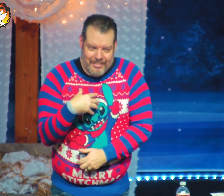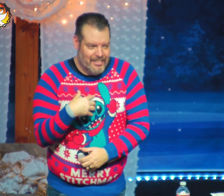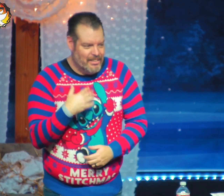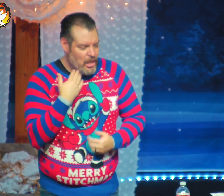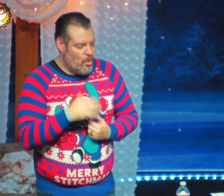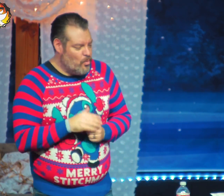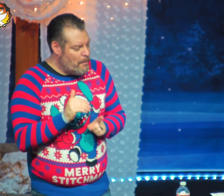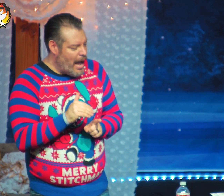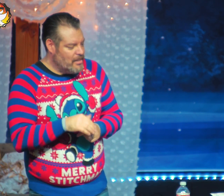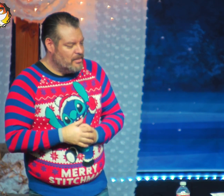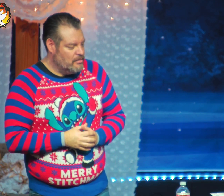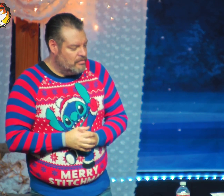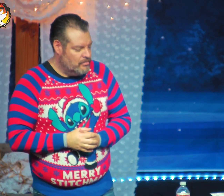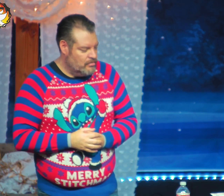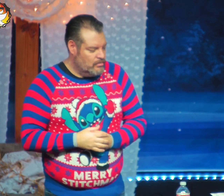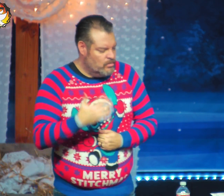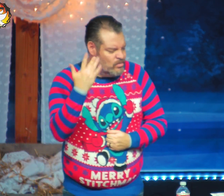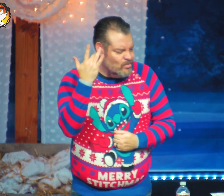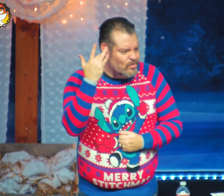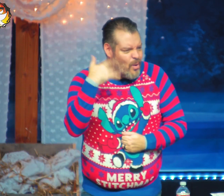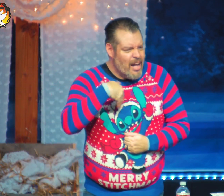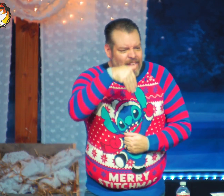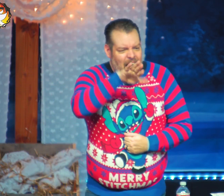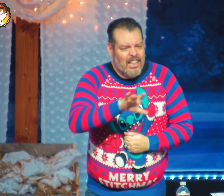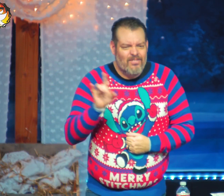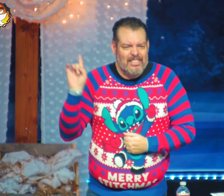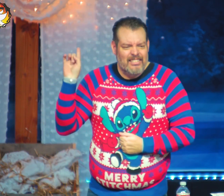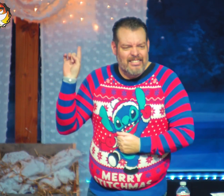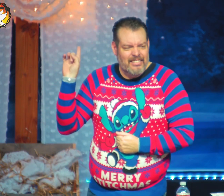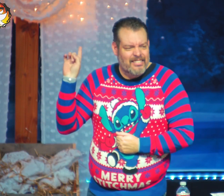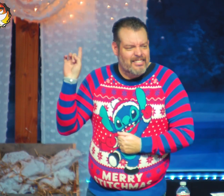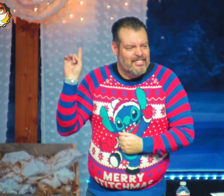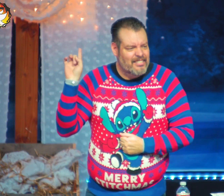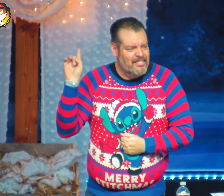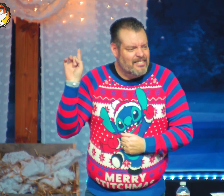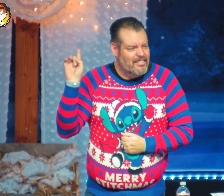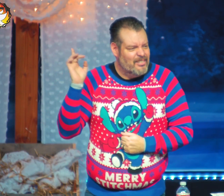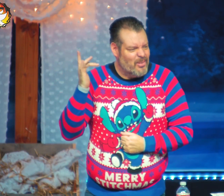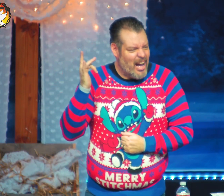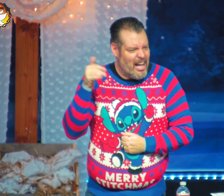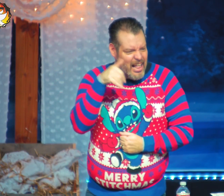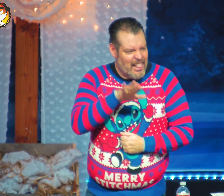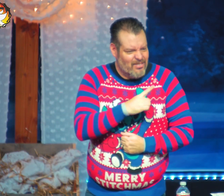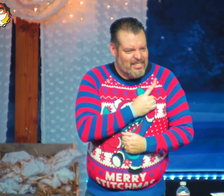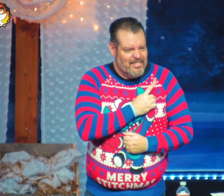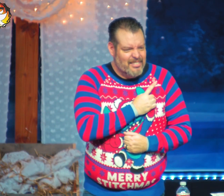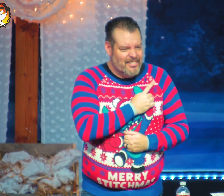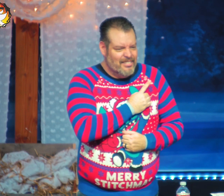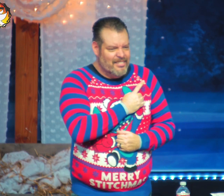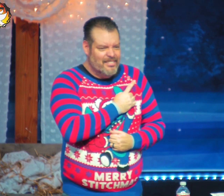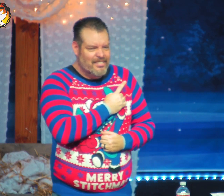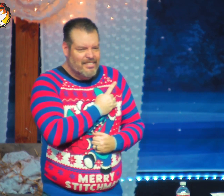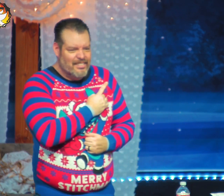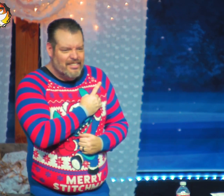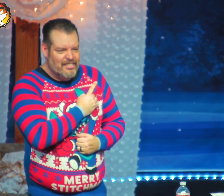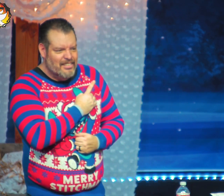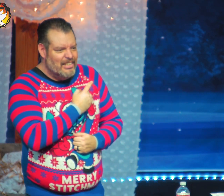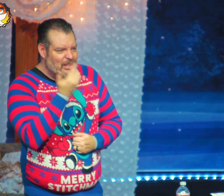WWJD, do you remember that? What would Jesus do? right? Before, right. What would Jesus